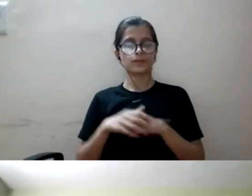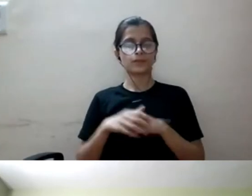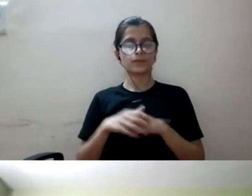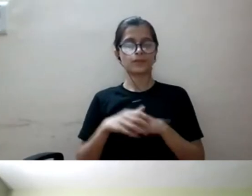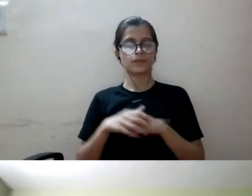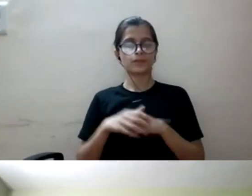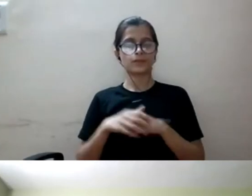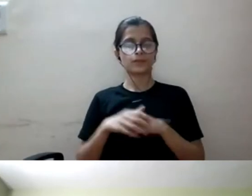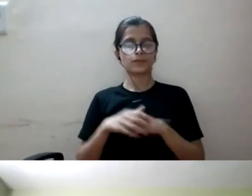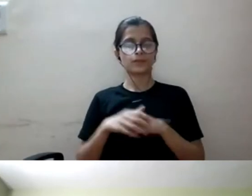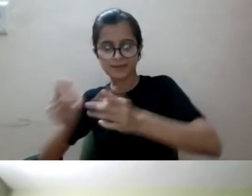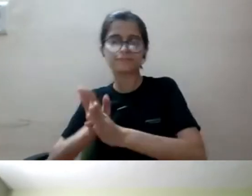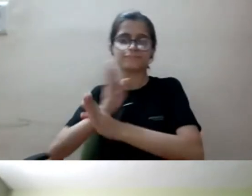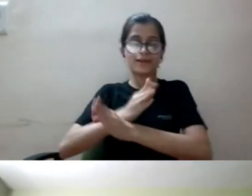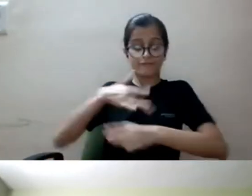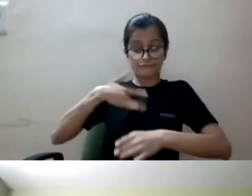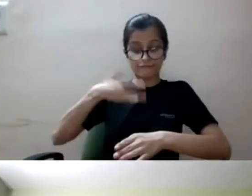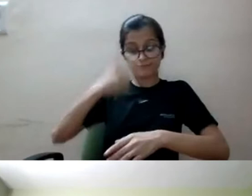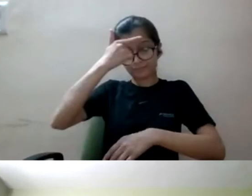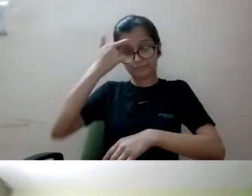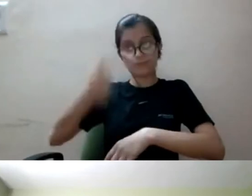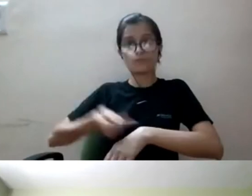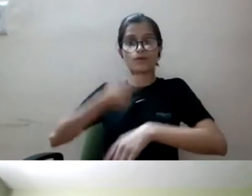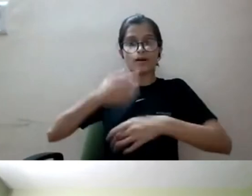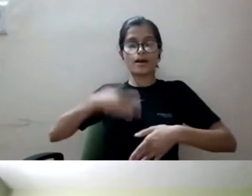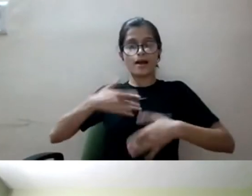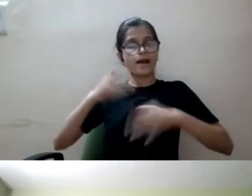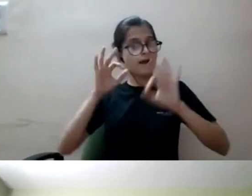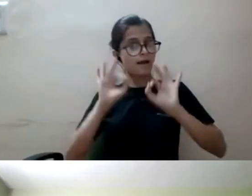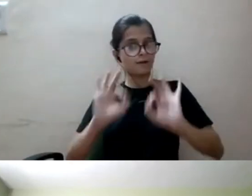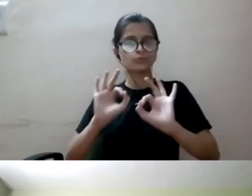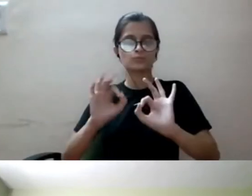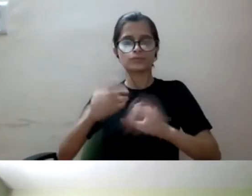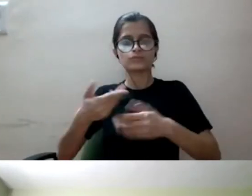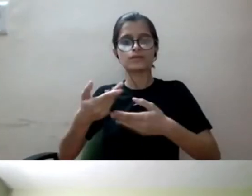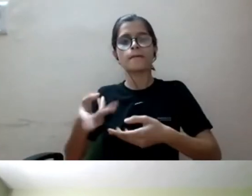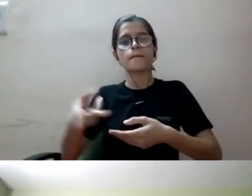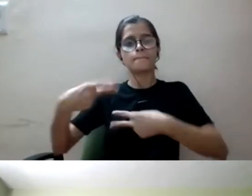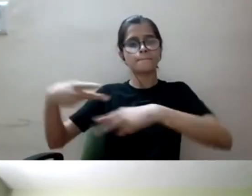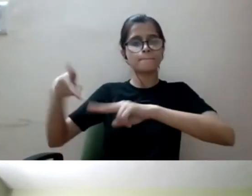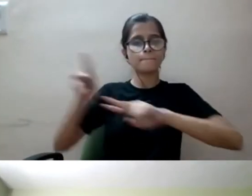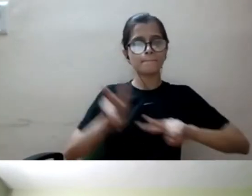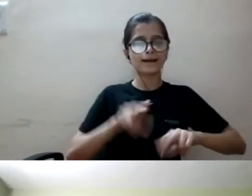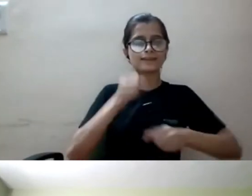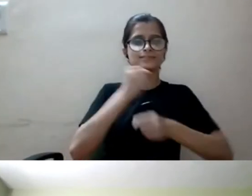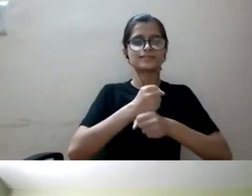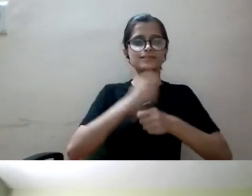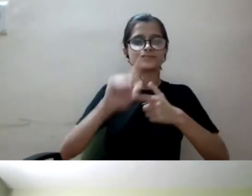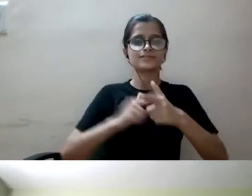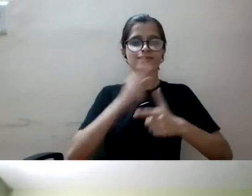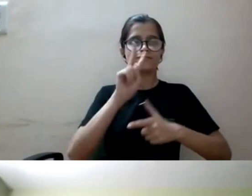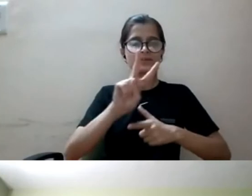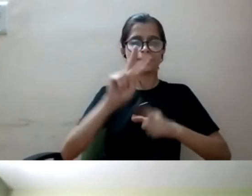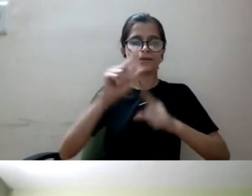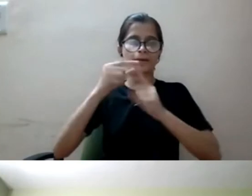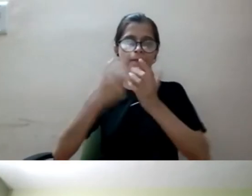the virtual mic to you, it's my great pleasure to welcome back Professor GJV Prashad, who has already been